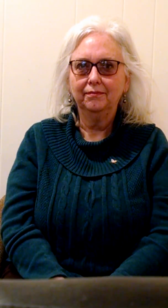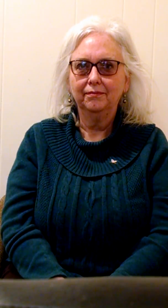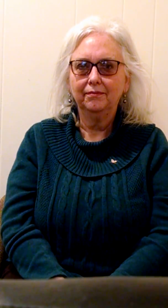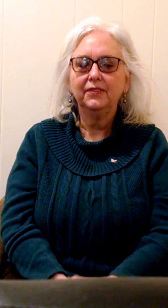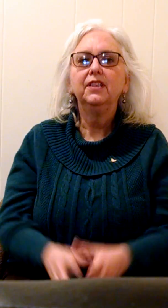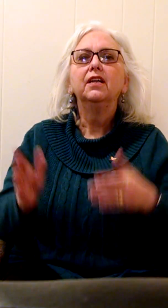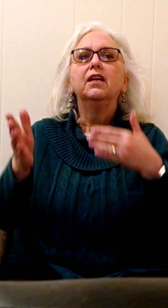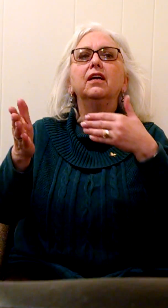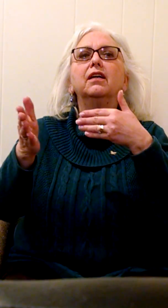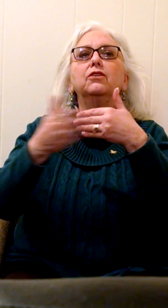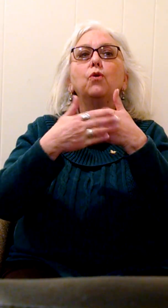Door lock procedures.